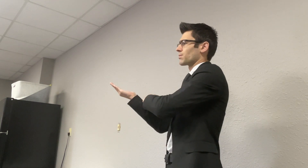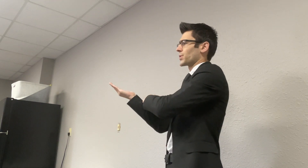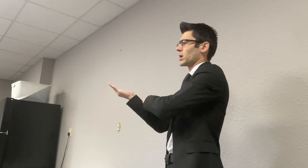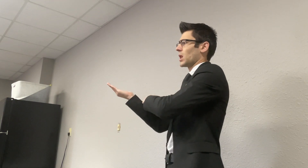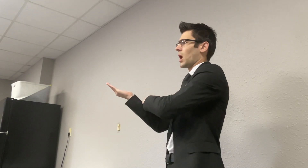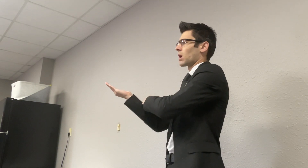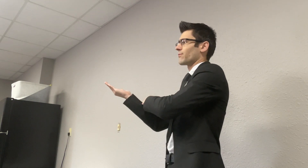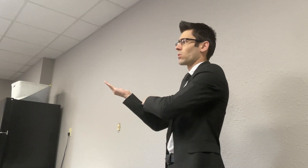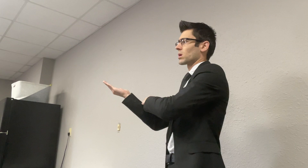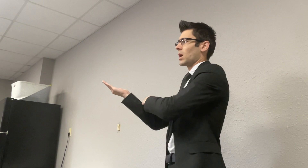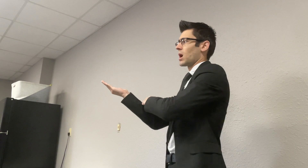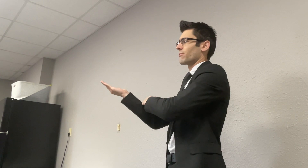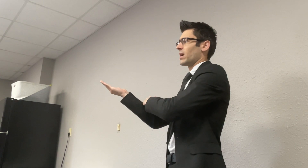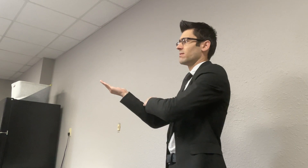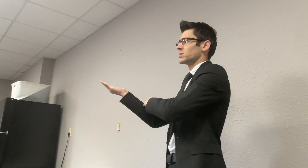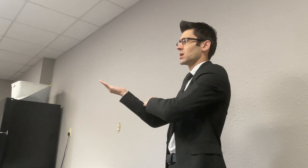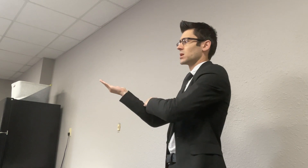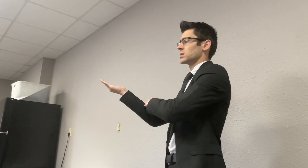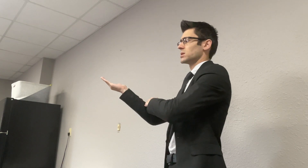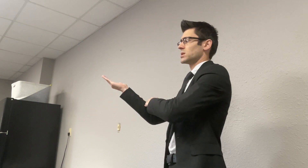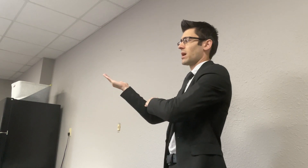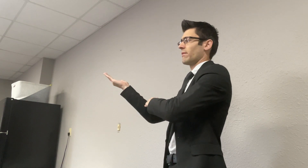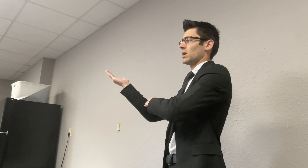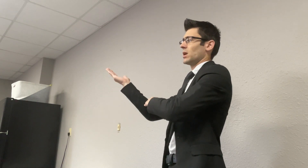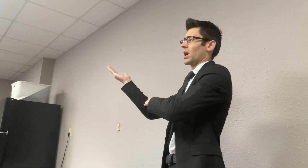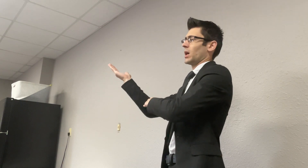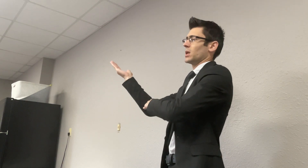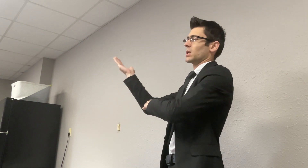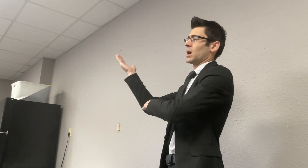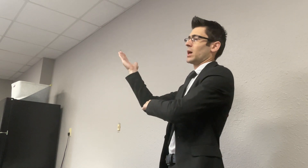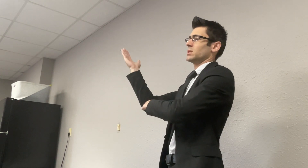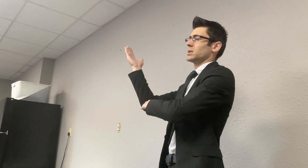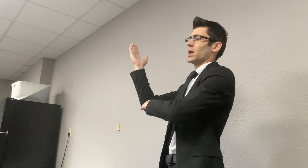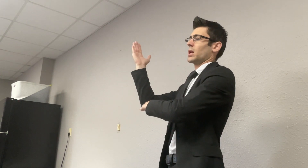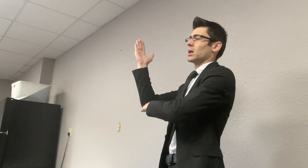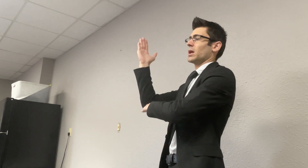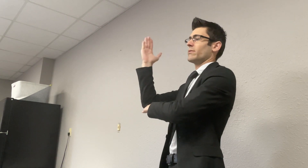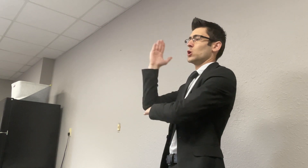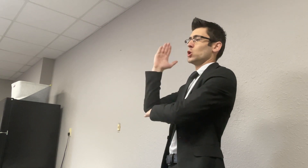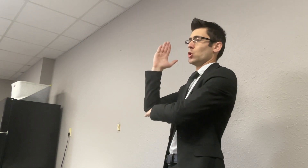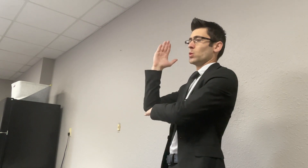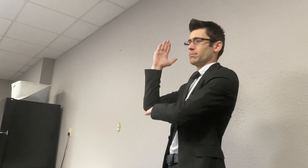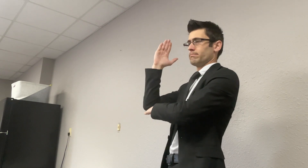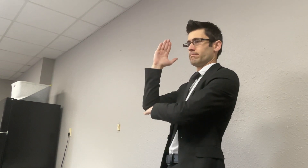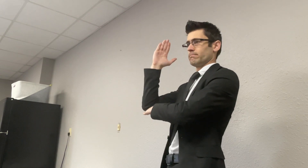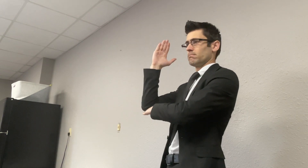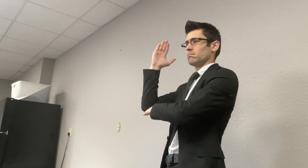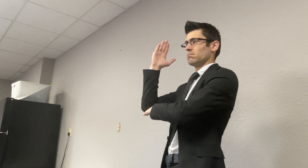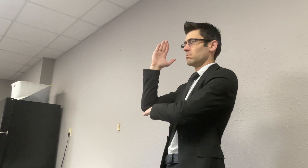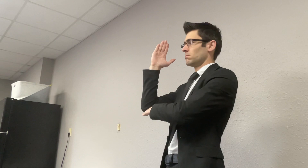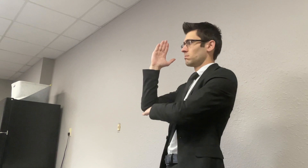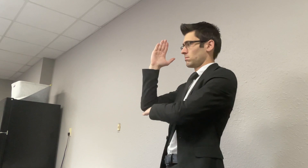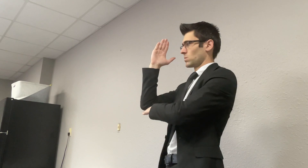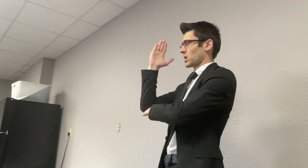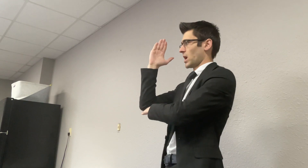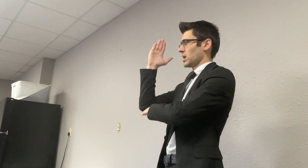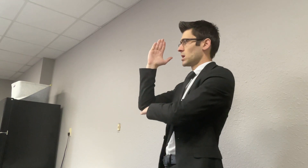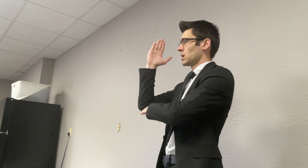3 o'clock, 4 o'clock, 5, 6, 7, 8, 9, 10, 11, noon. Okay?